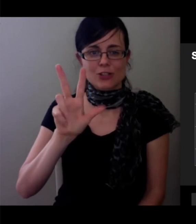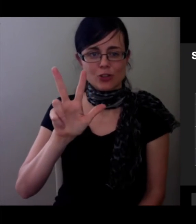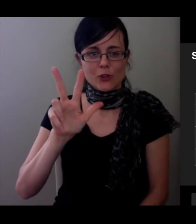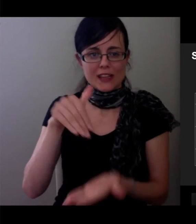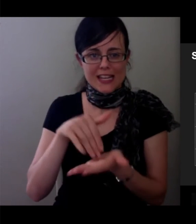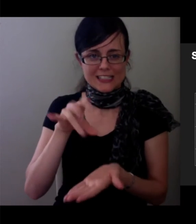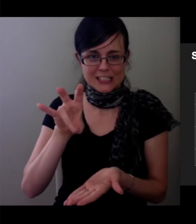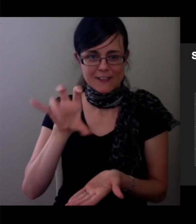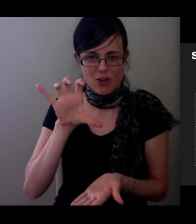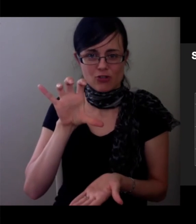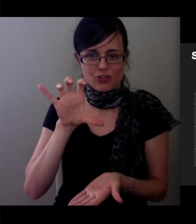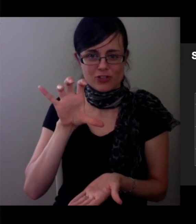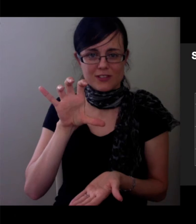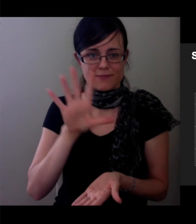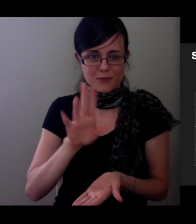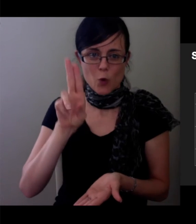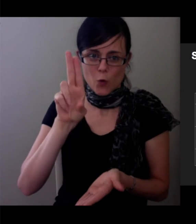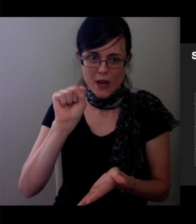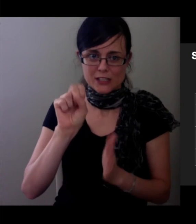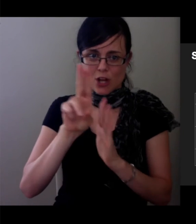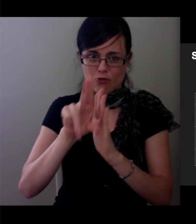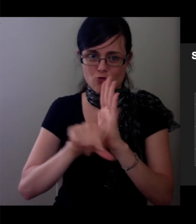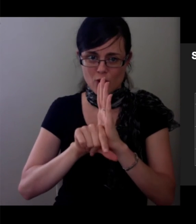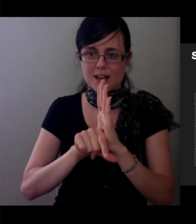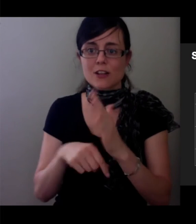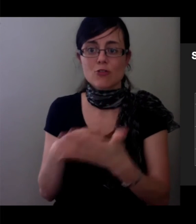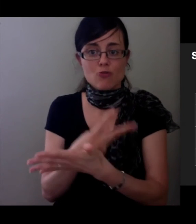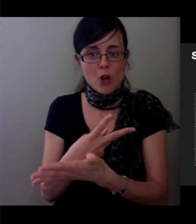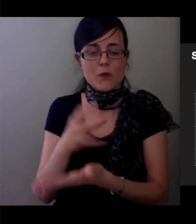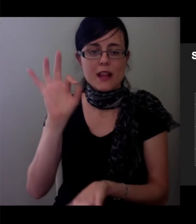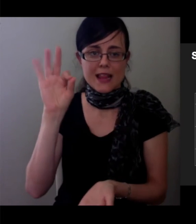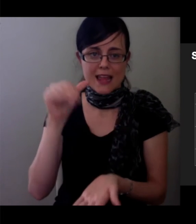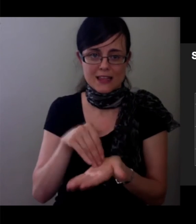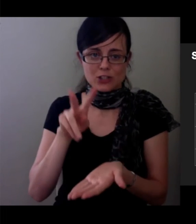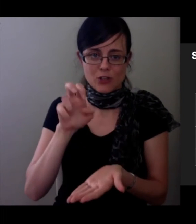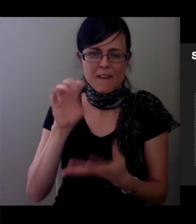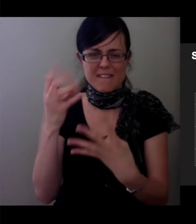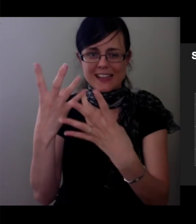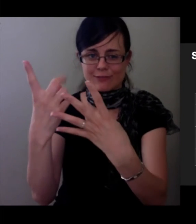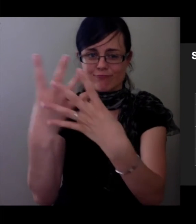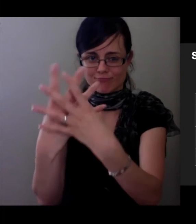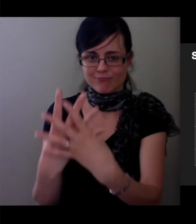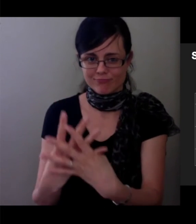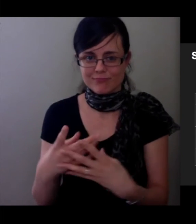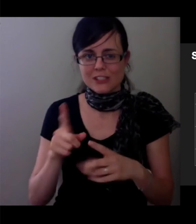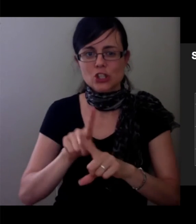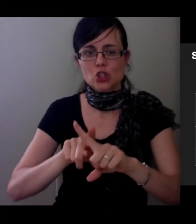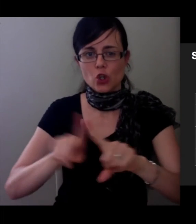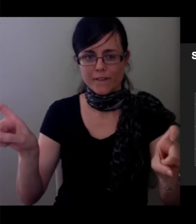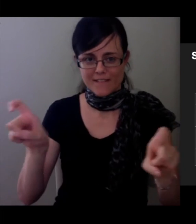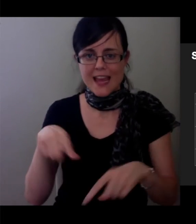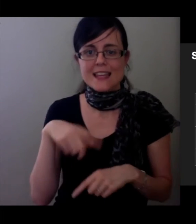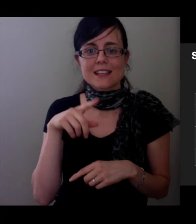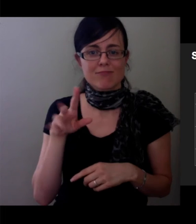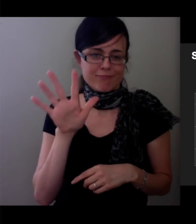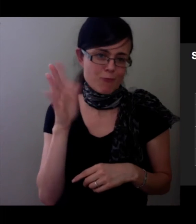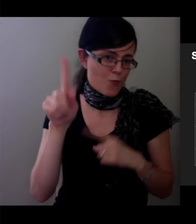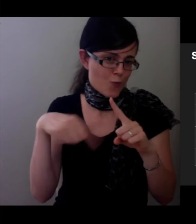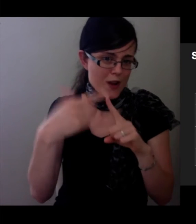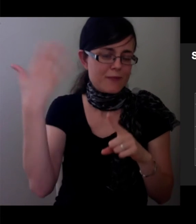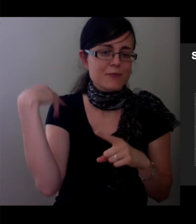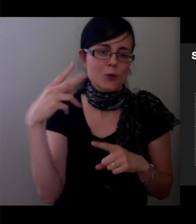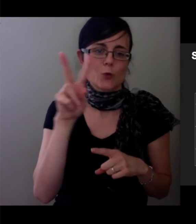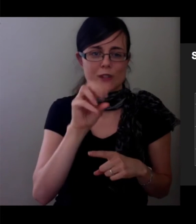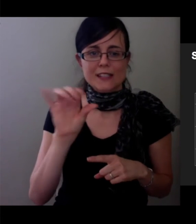Here are some interesting statistics. This looked at 63,700 U.S. undergraduates and 9,250